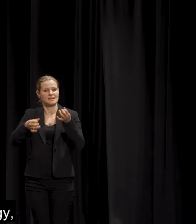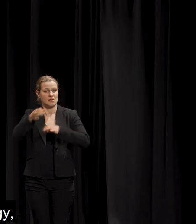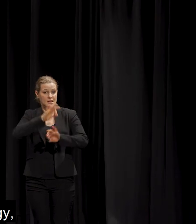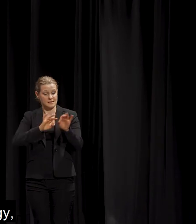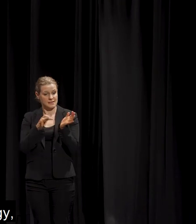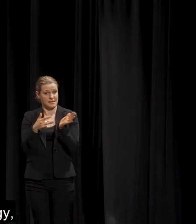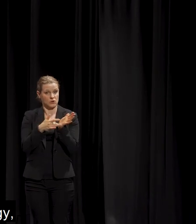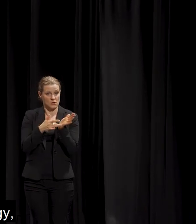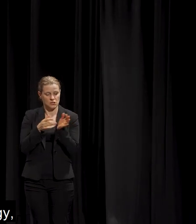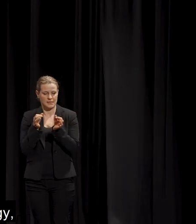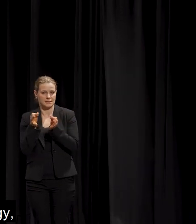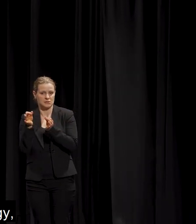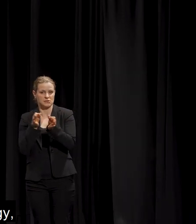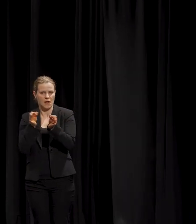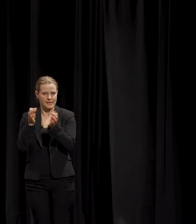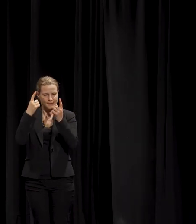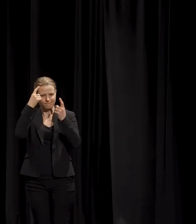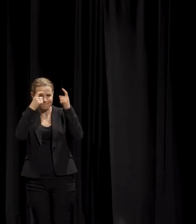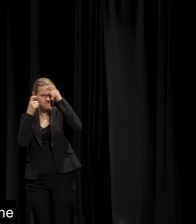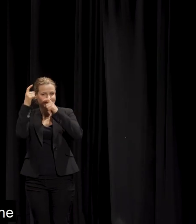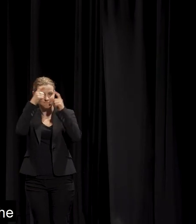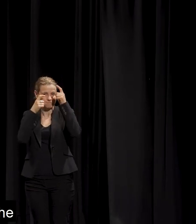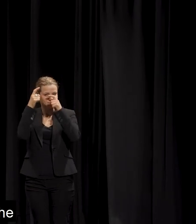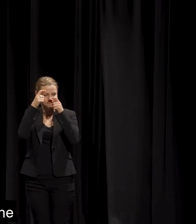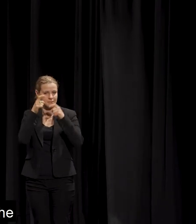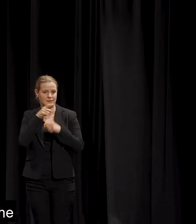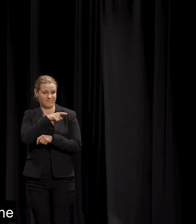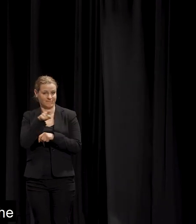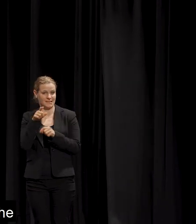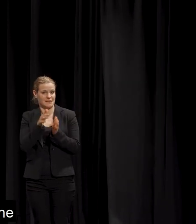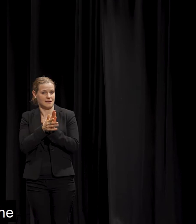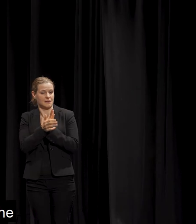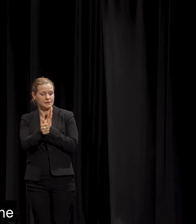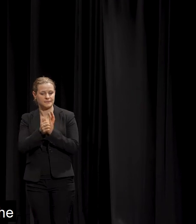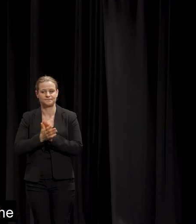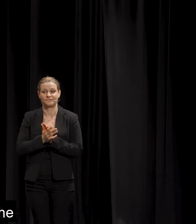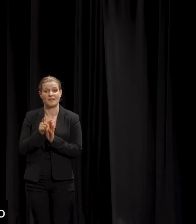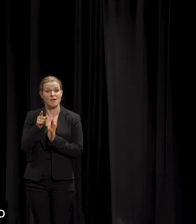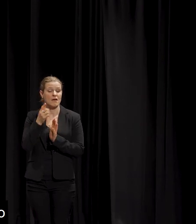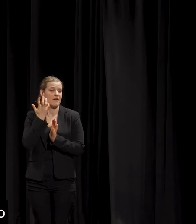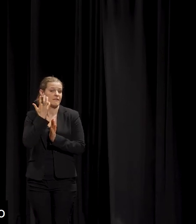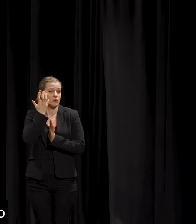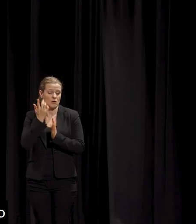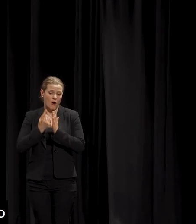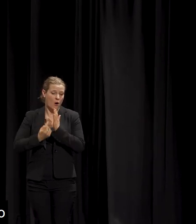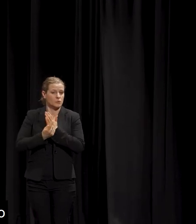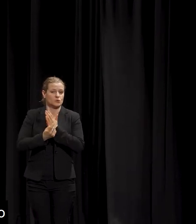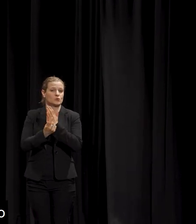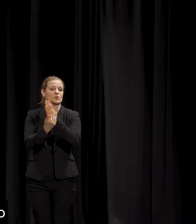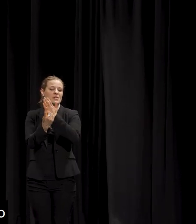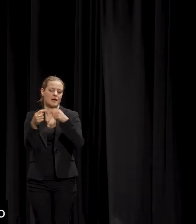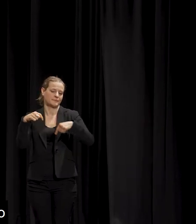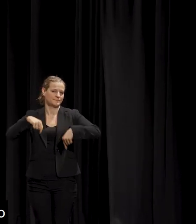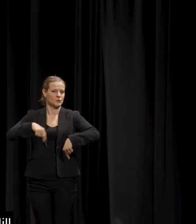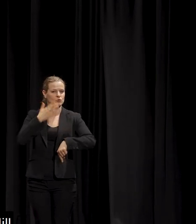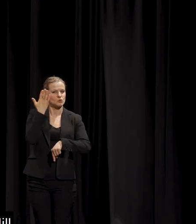technology, design, and innovation. The scholarship provides the recipients with access to a number of opportunities to advance their